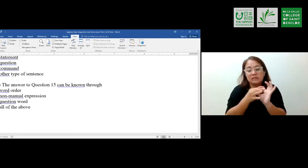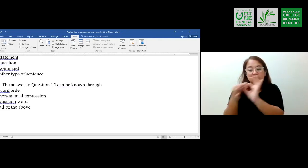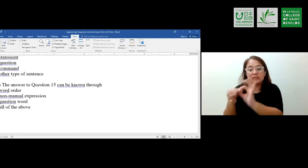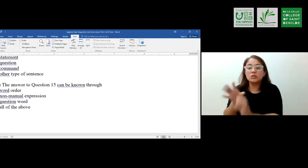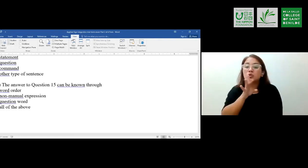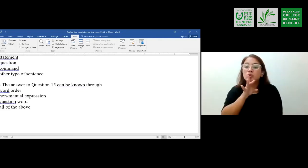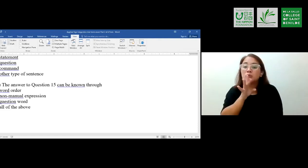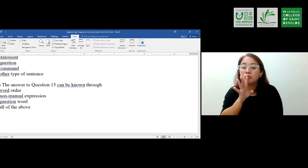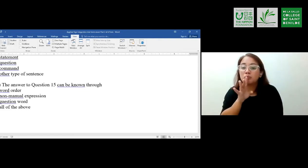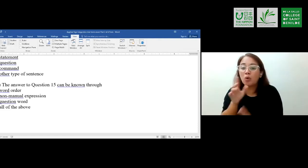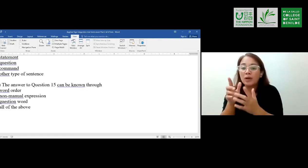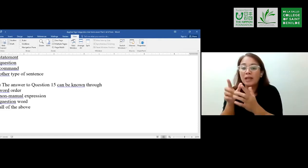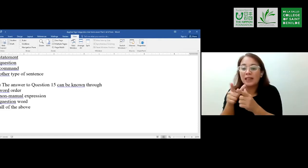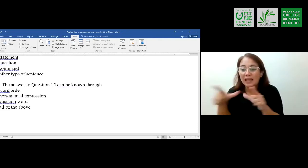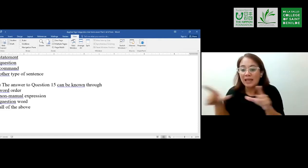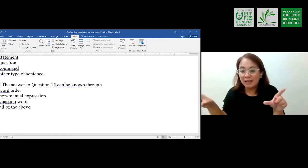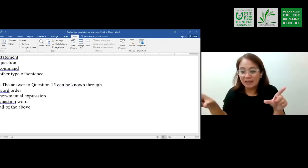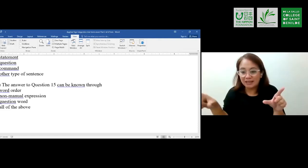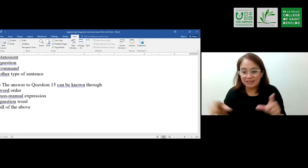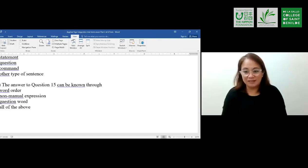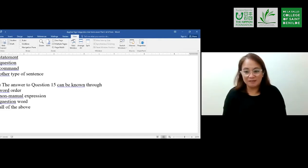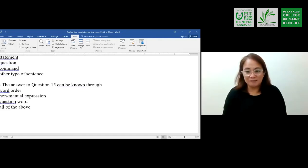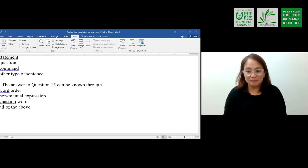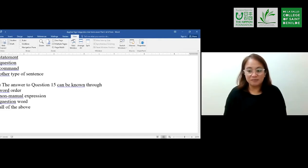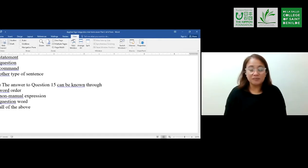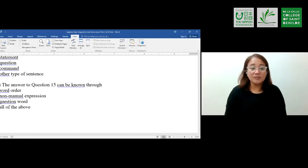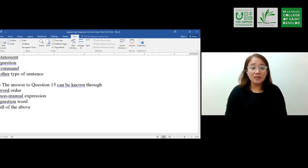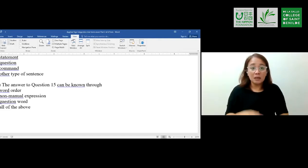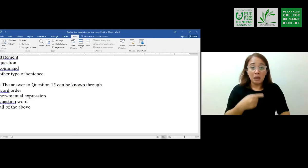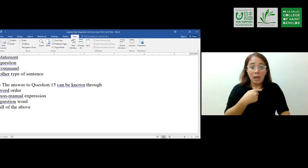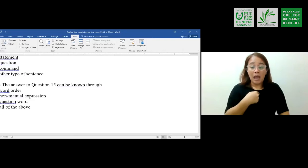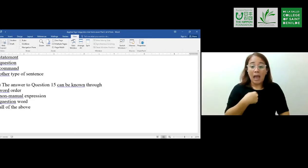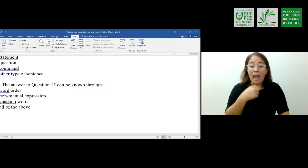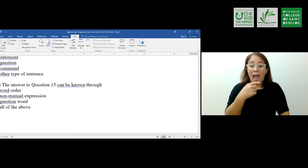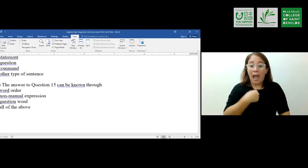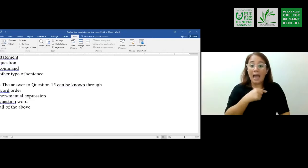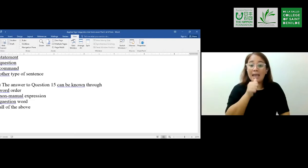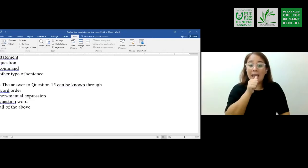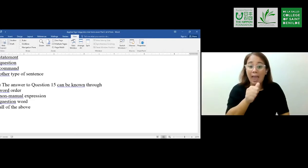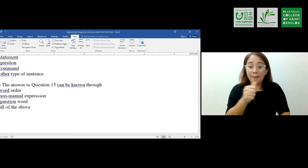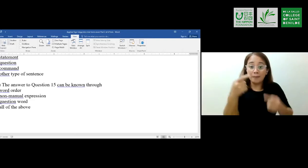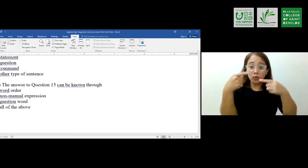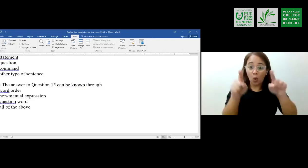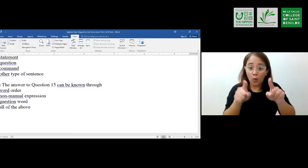I am going, are you going? You change the word order only.